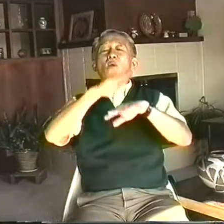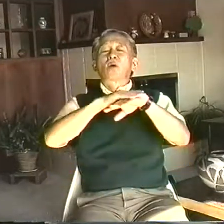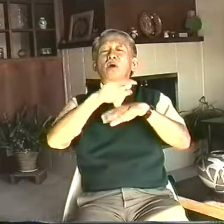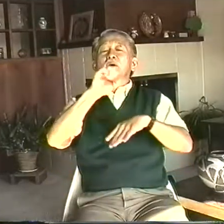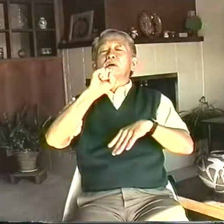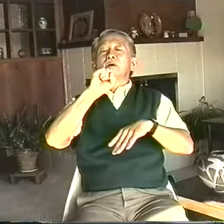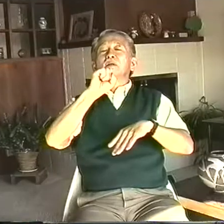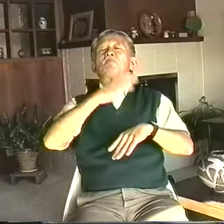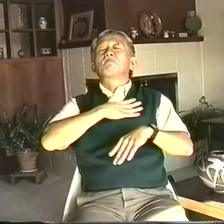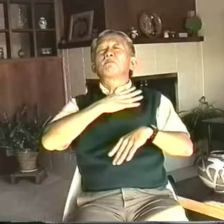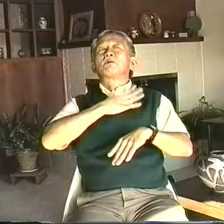I'd like to talk about my family.